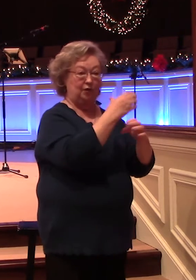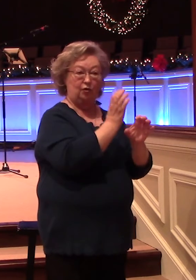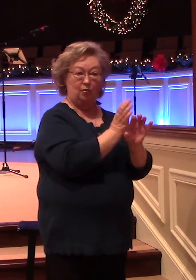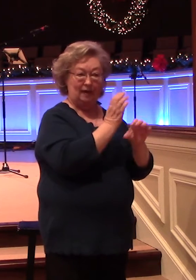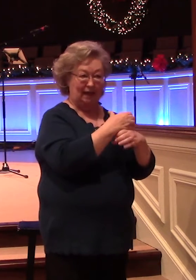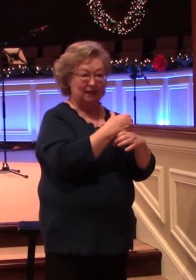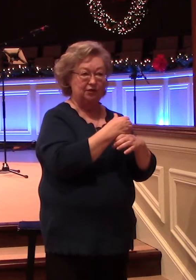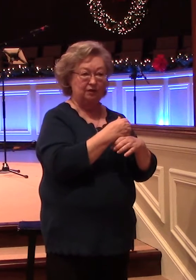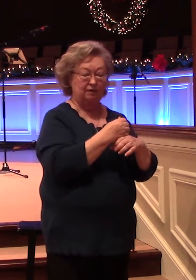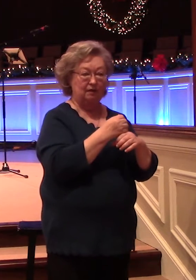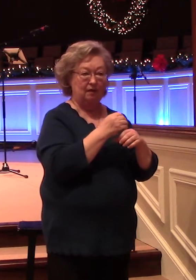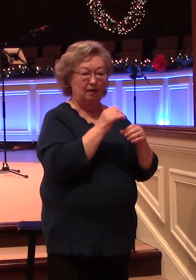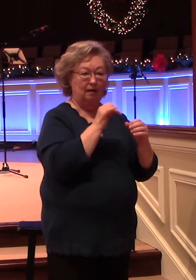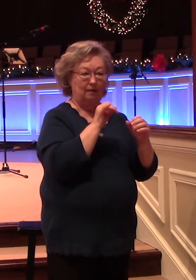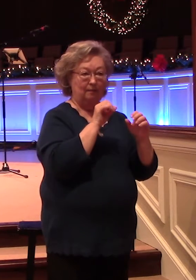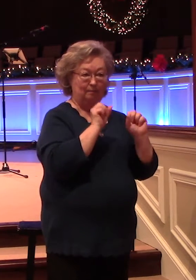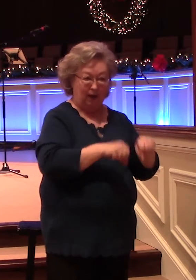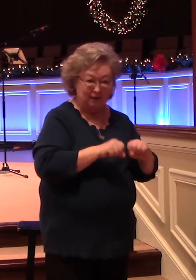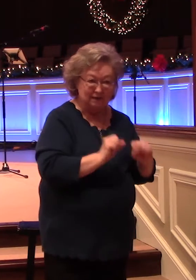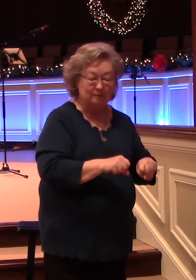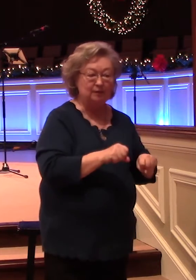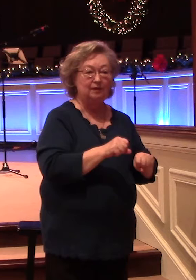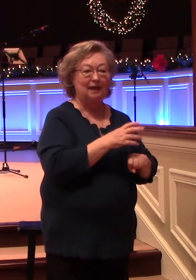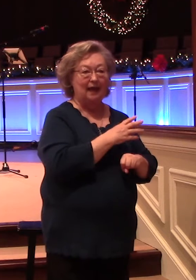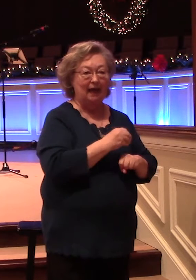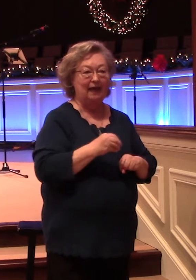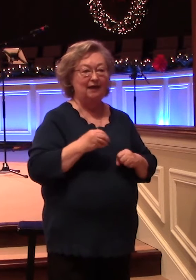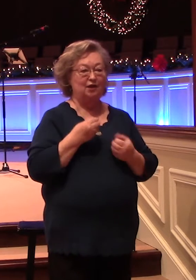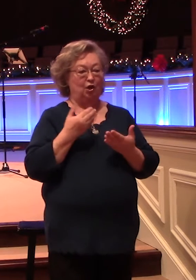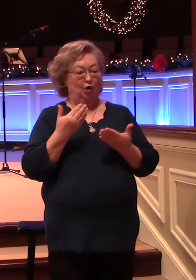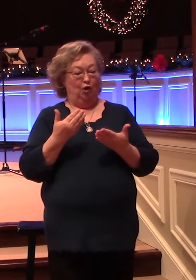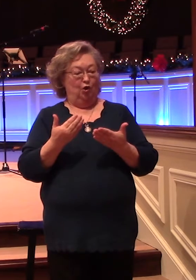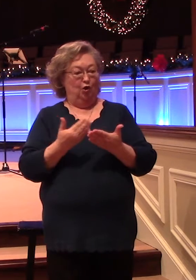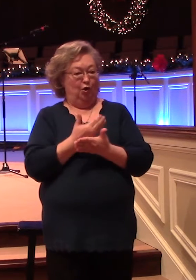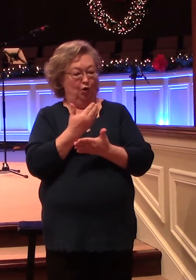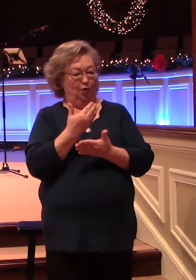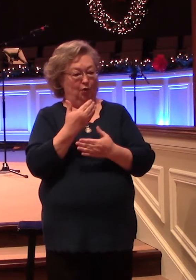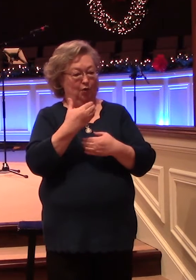possible. And so it's only in fellowship with the Father.